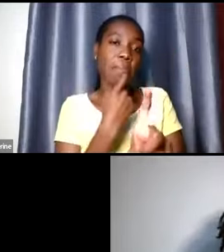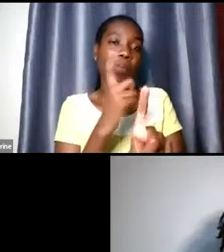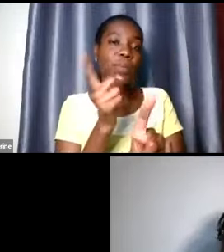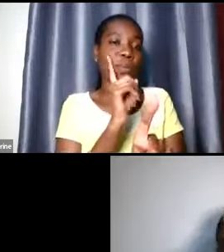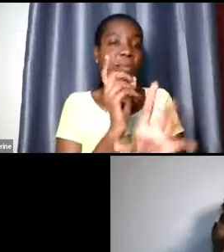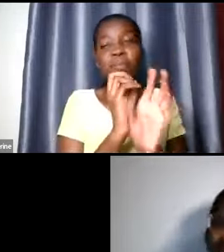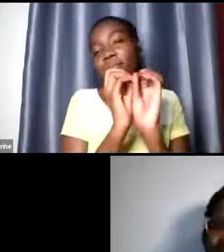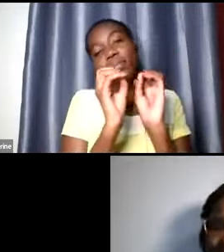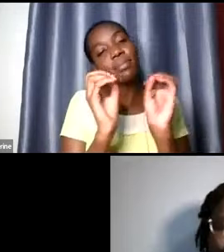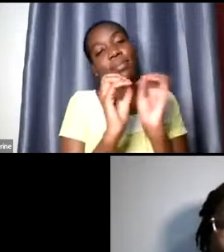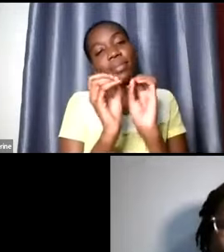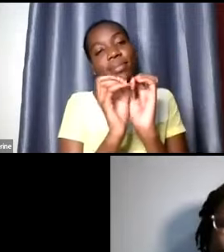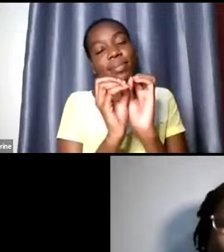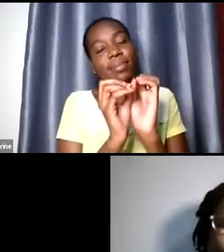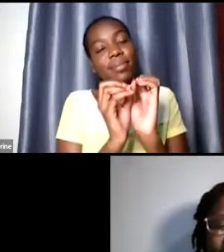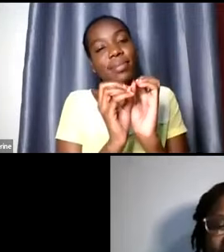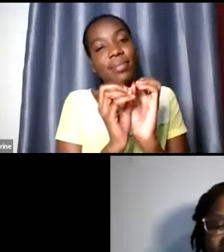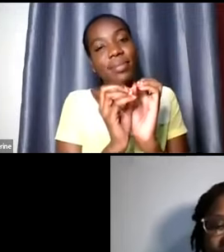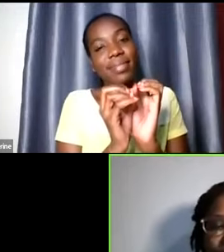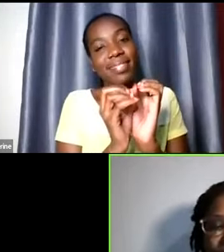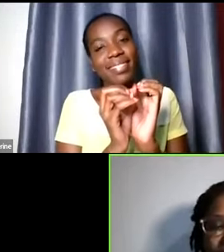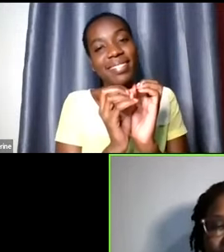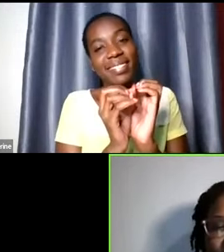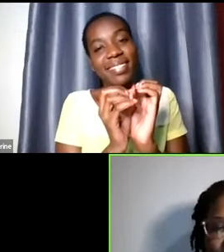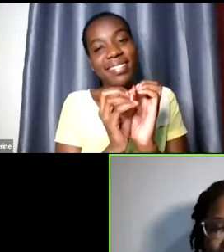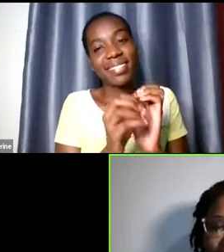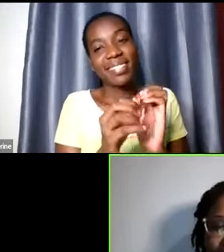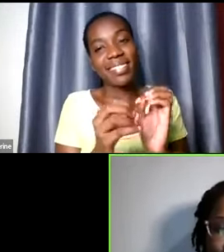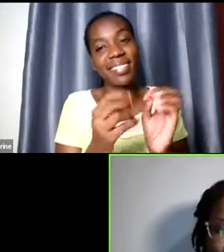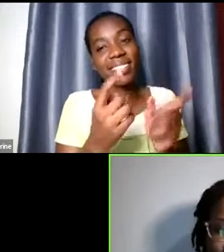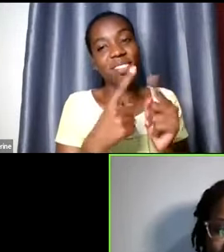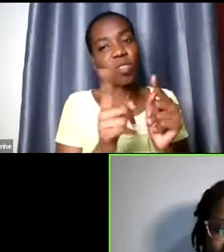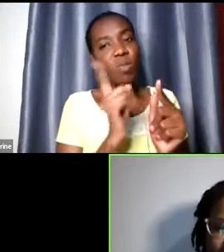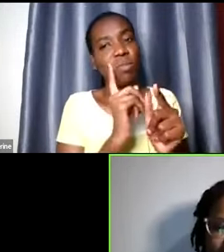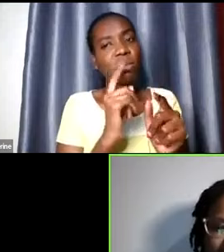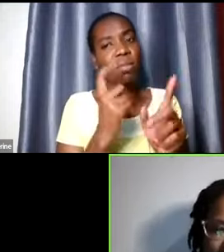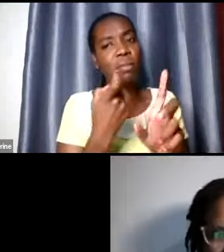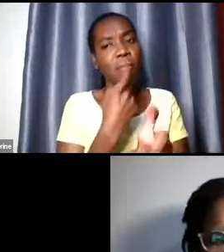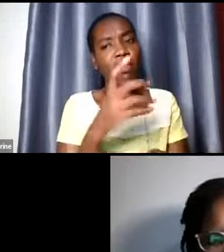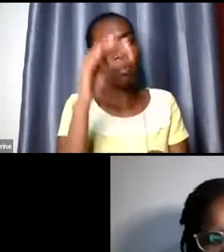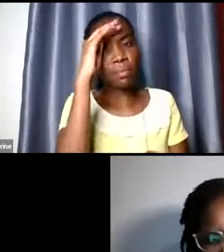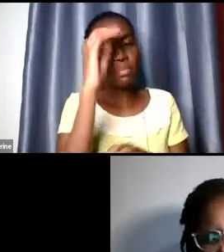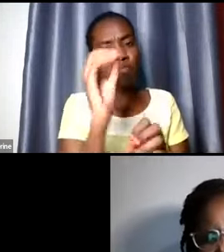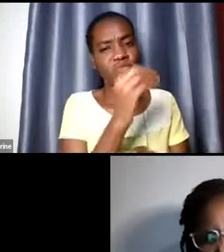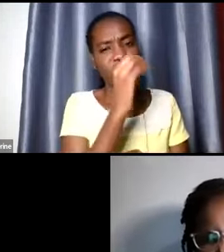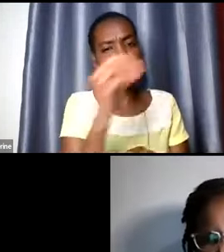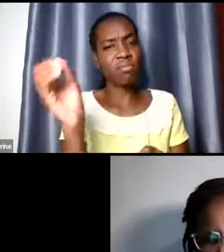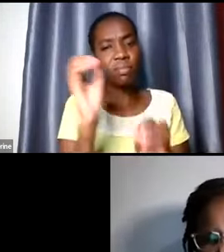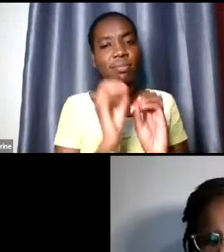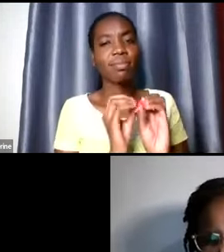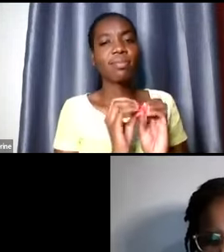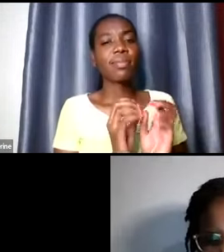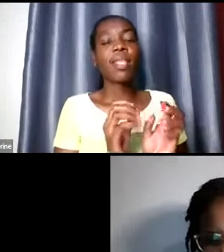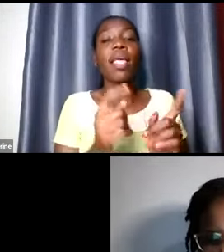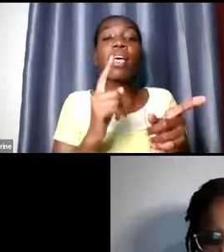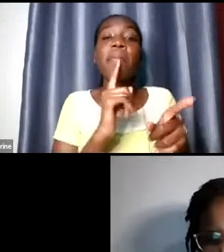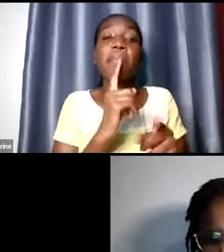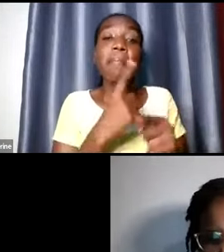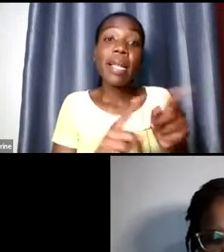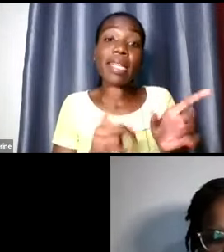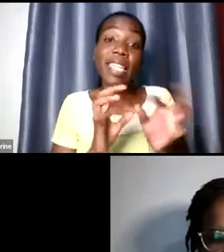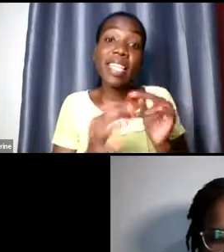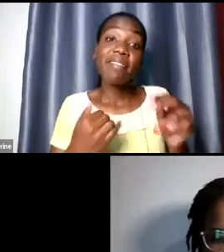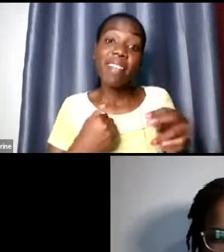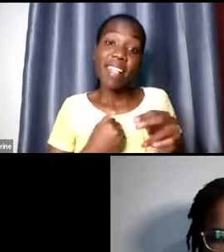No, but, the cocktail doesn't have to have alcohol, remember. All right, good. But even if it does,